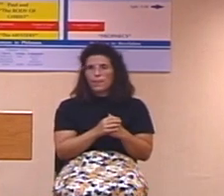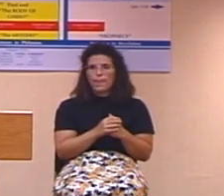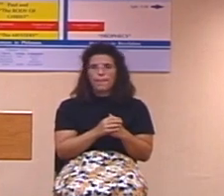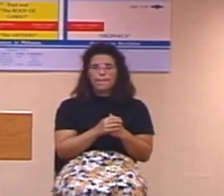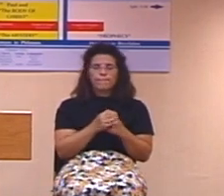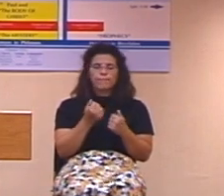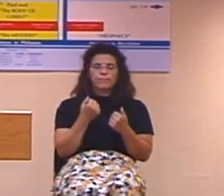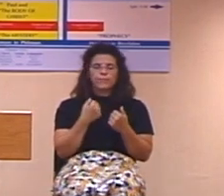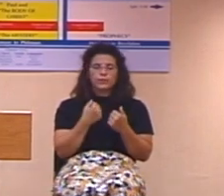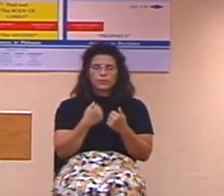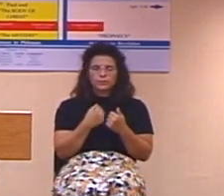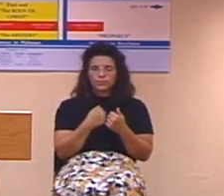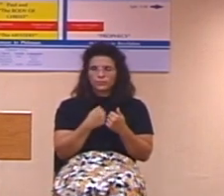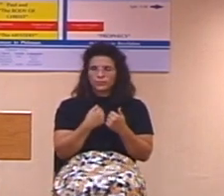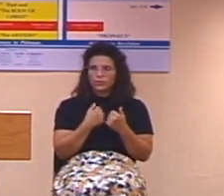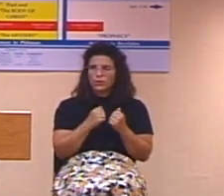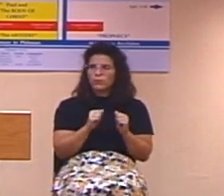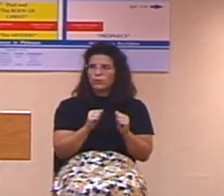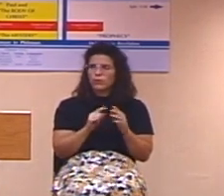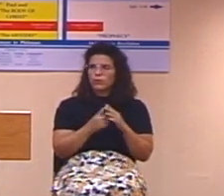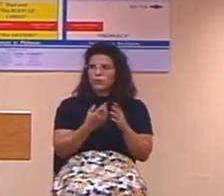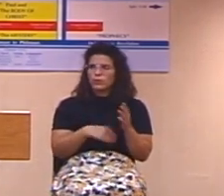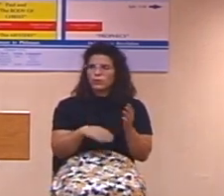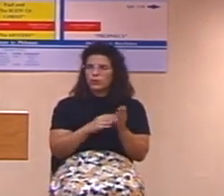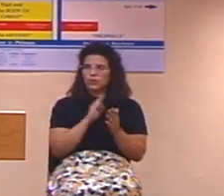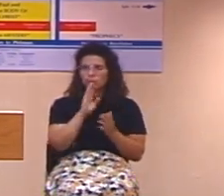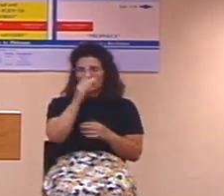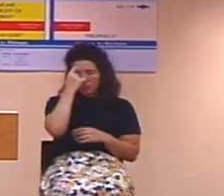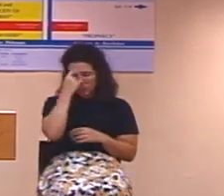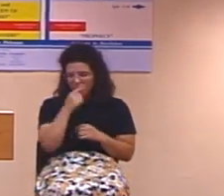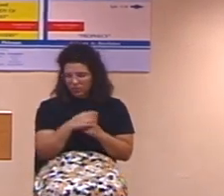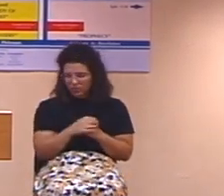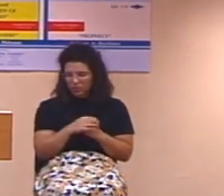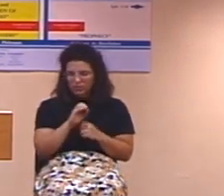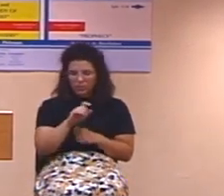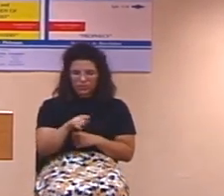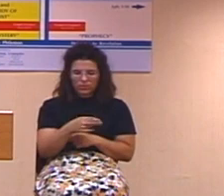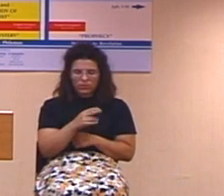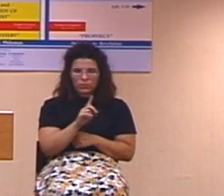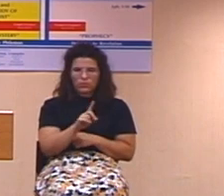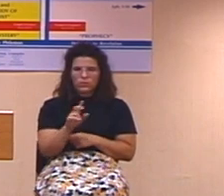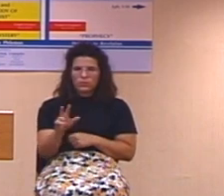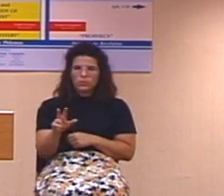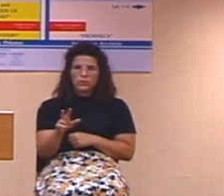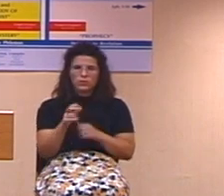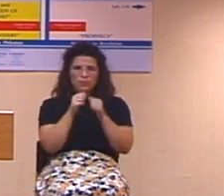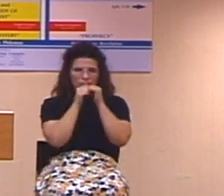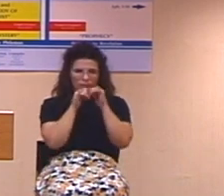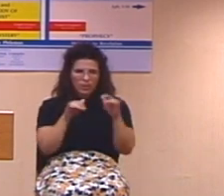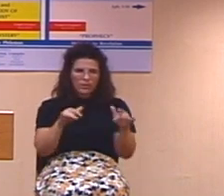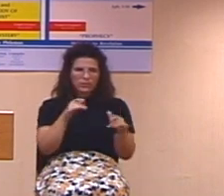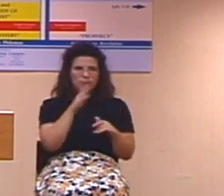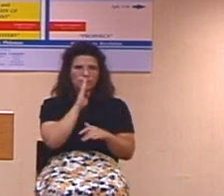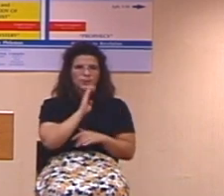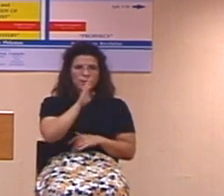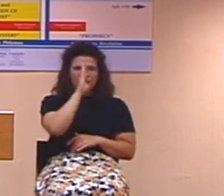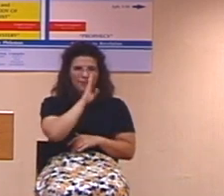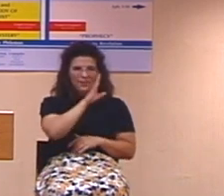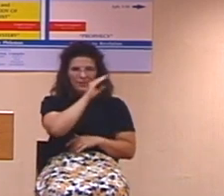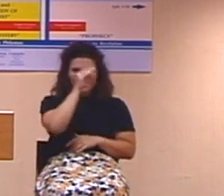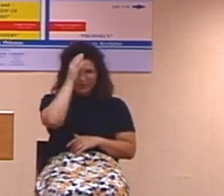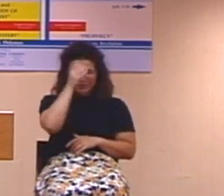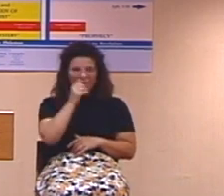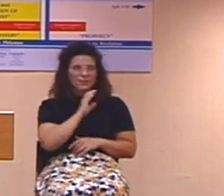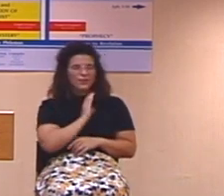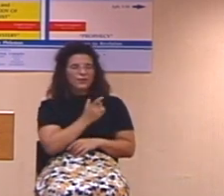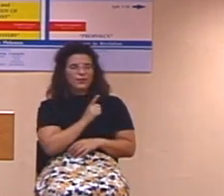I'm trying to get you to reset your thinking. Ephesians 1, verse 3, blessed be the God and Father of our Lord Jesus Christ, who hath blessed